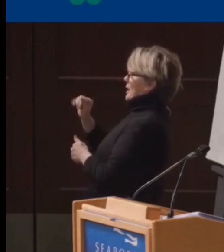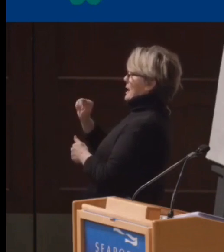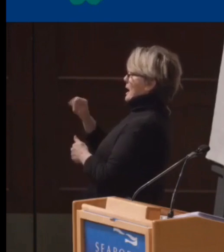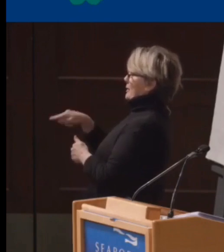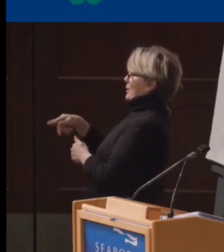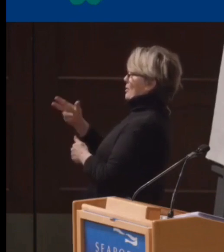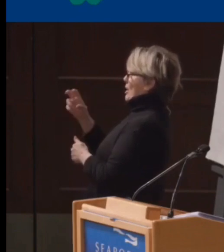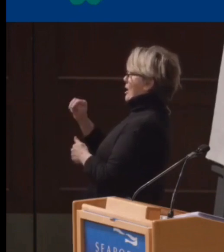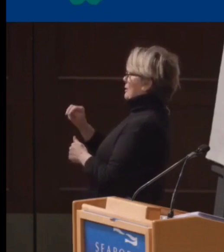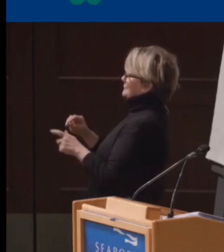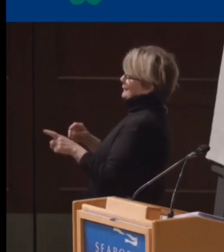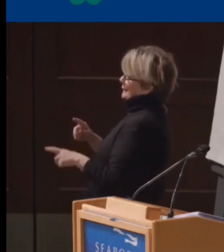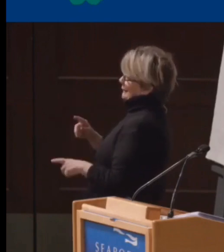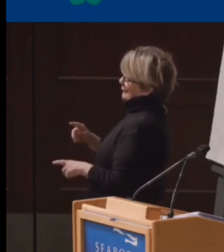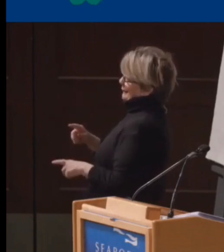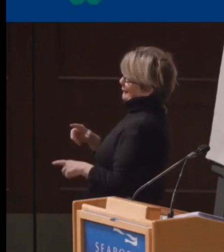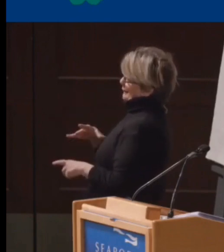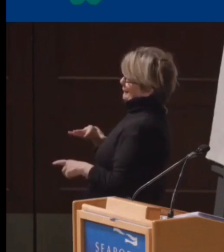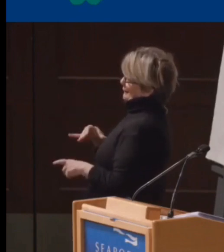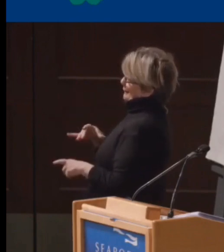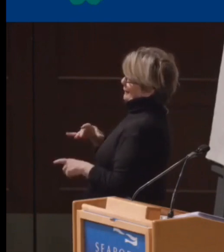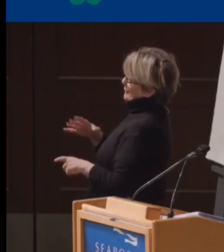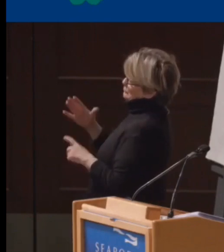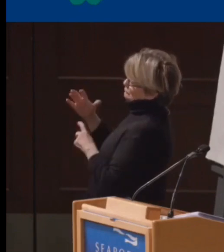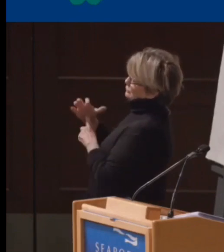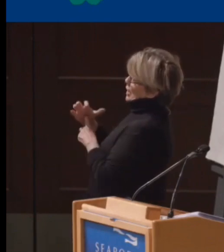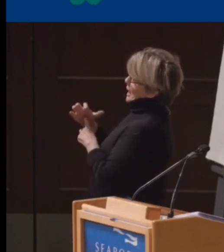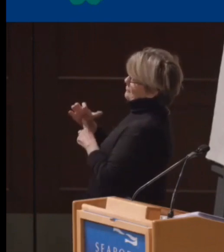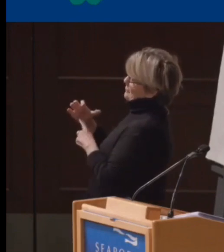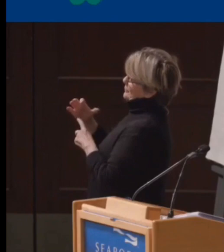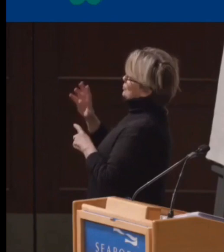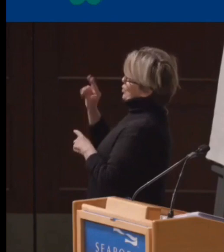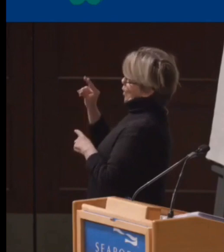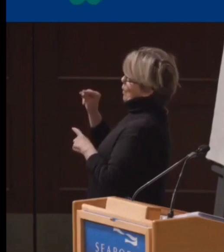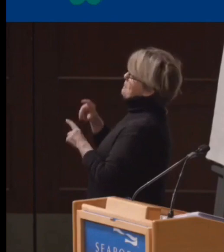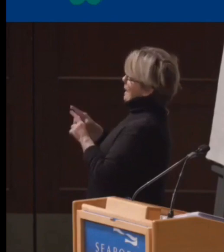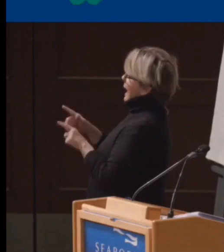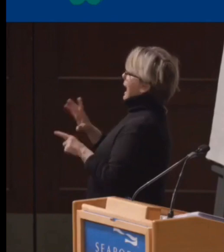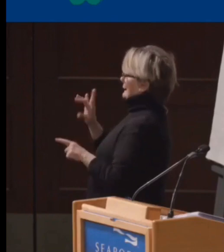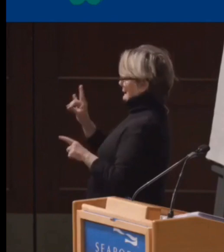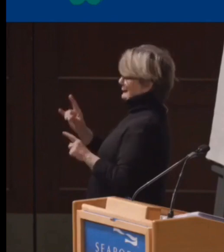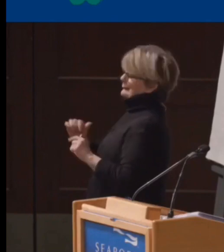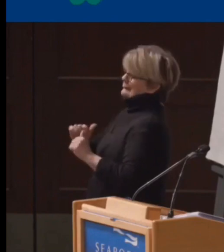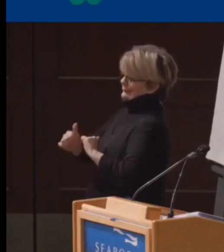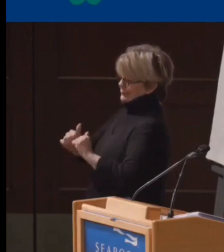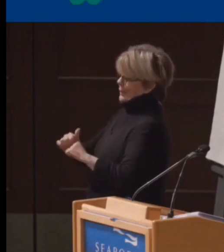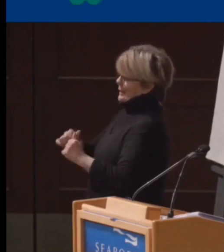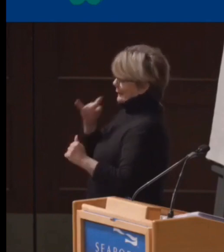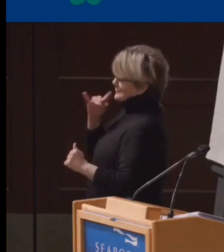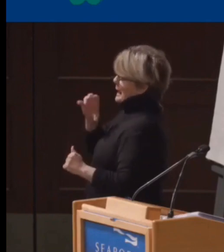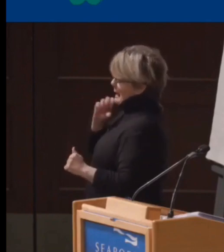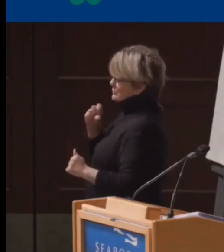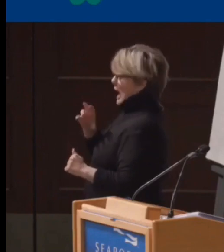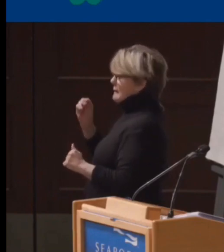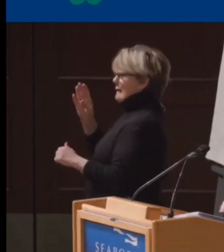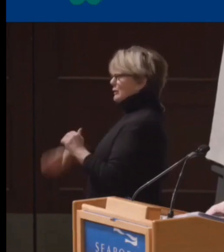not become an elite athlete or anything, but I did compete with other kids my age, and I finished.